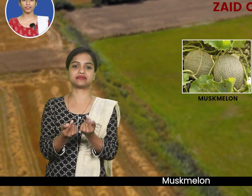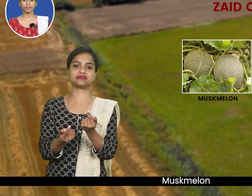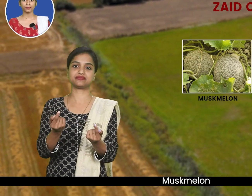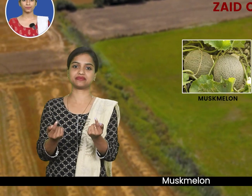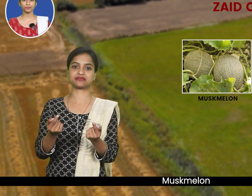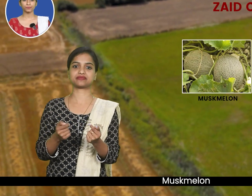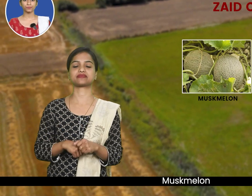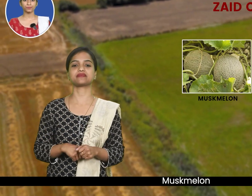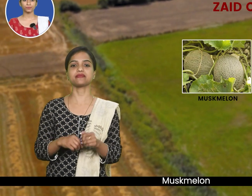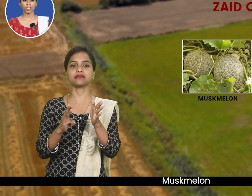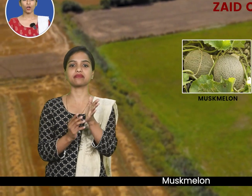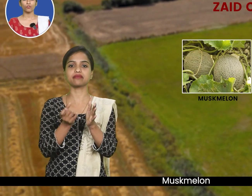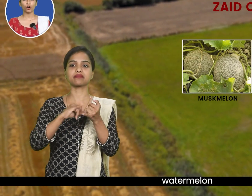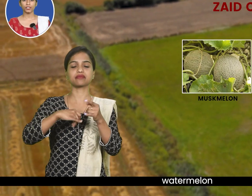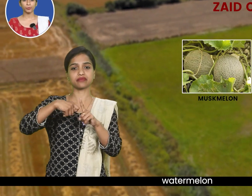Muskmelon,